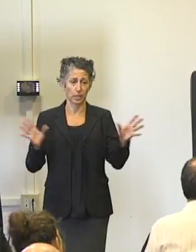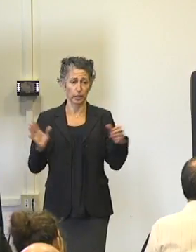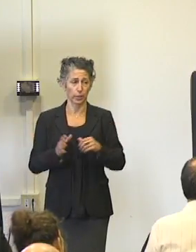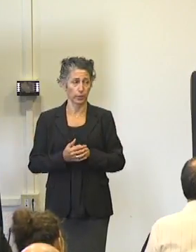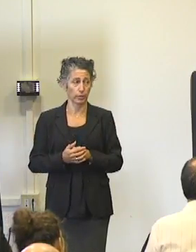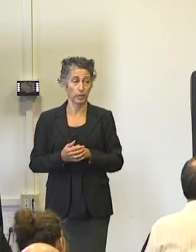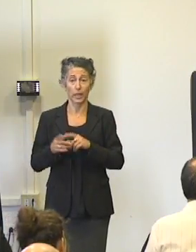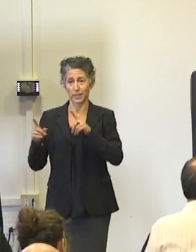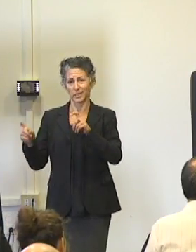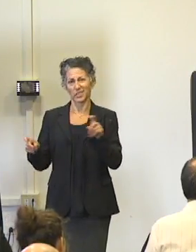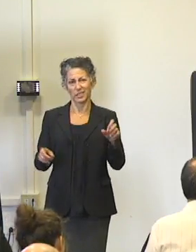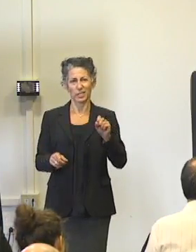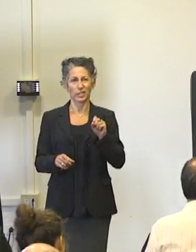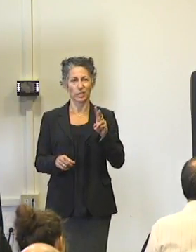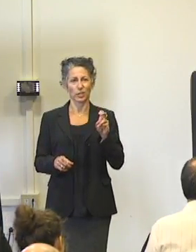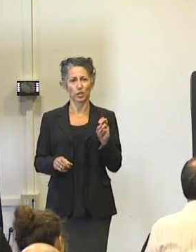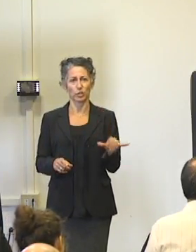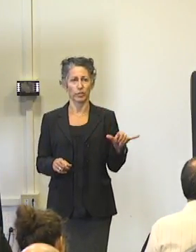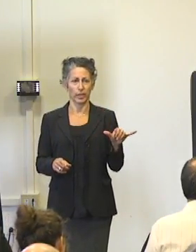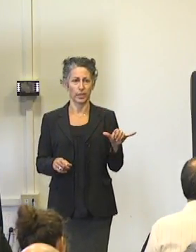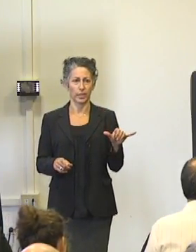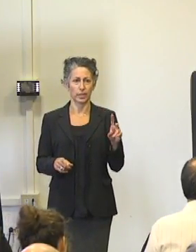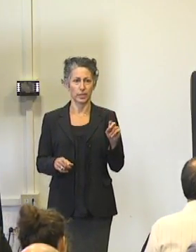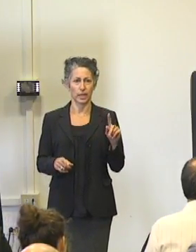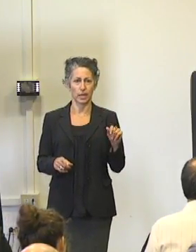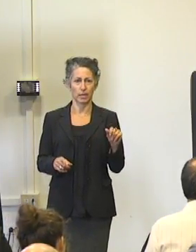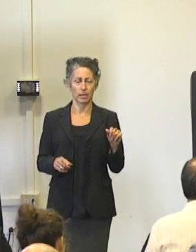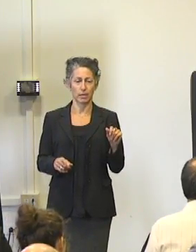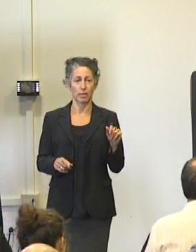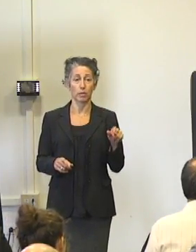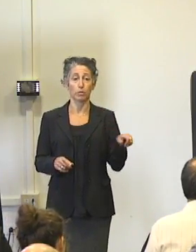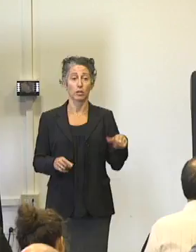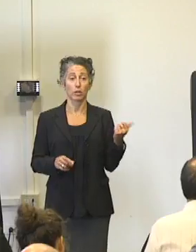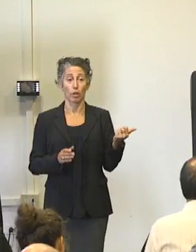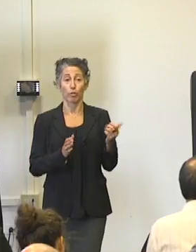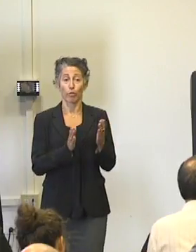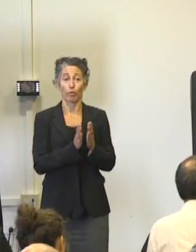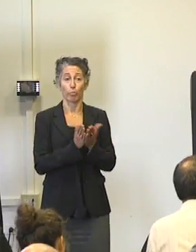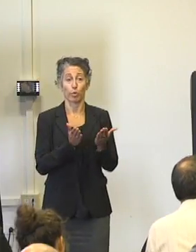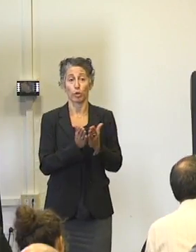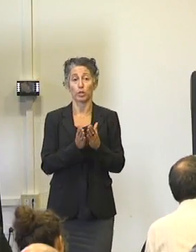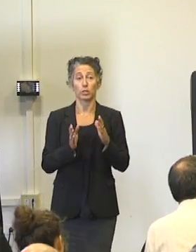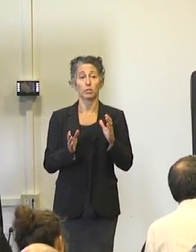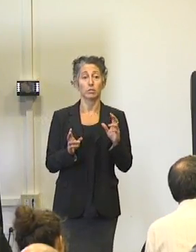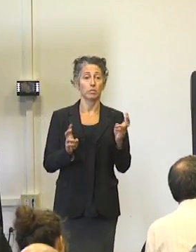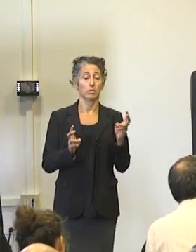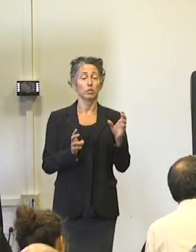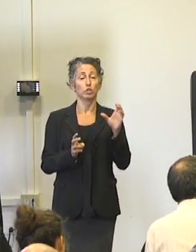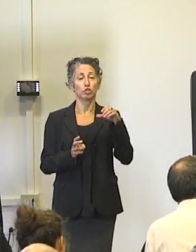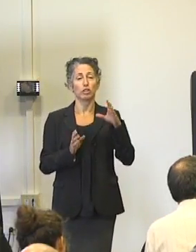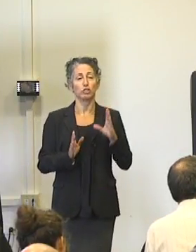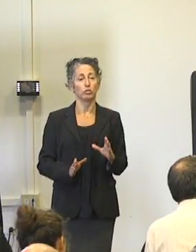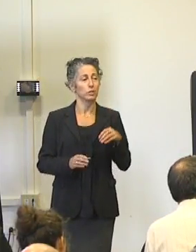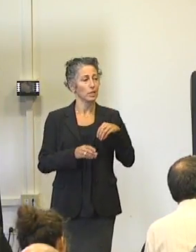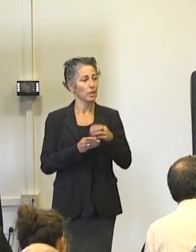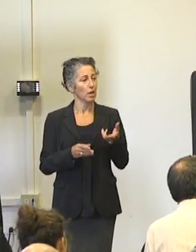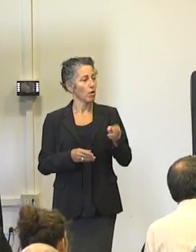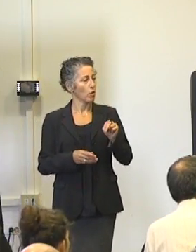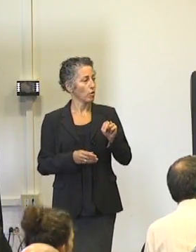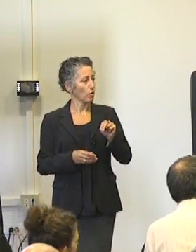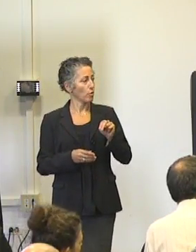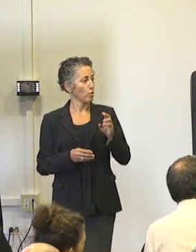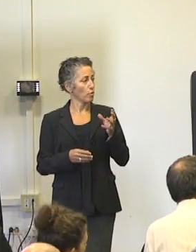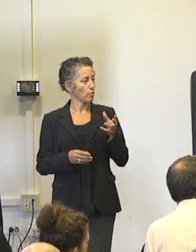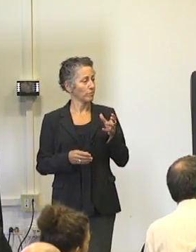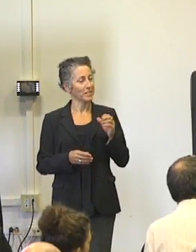but also in Arlie Hochschild's recent book, Strangers in the Wrong Land. What Nancy's historical narrative adds